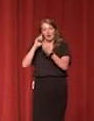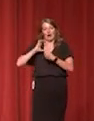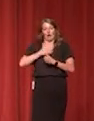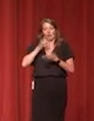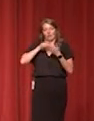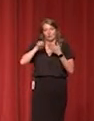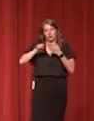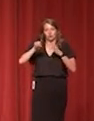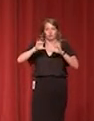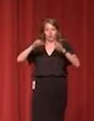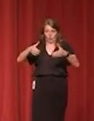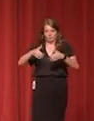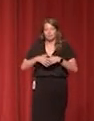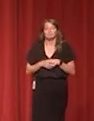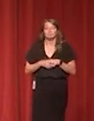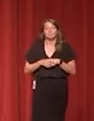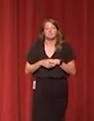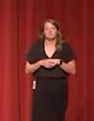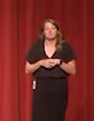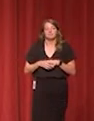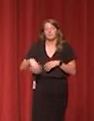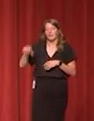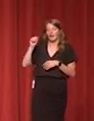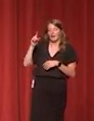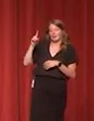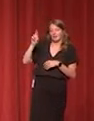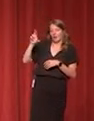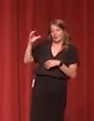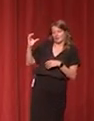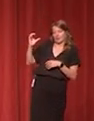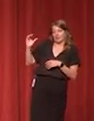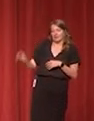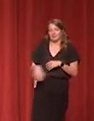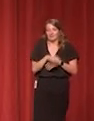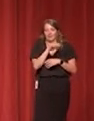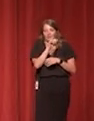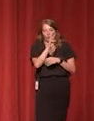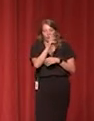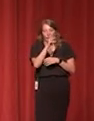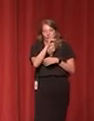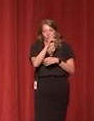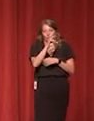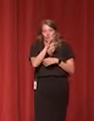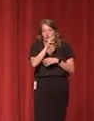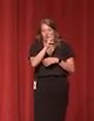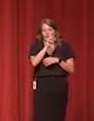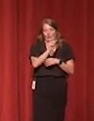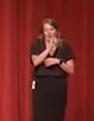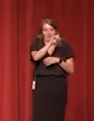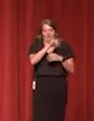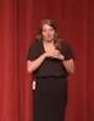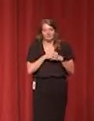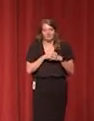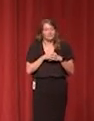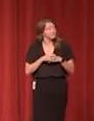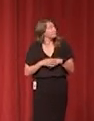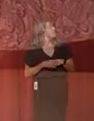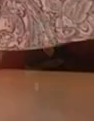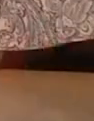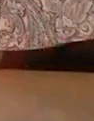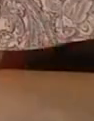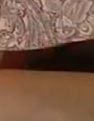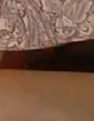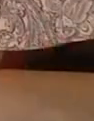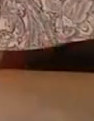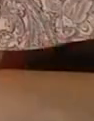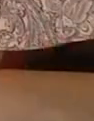the ADRC and the WAI, the Wisconsin Alzheimer's Institute. The ADRC, as I mentioned, is one of the 37 centers of